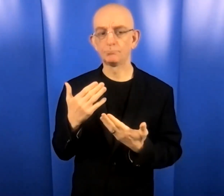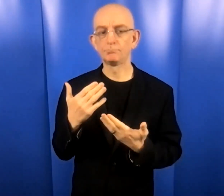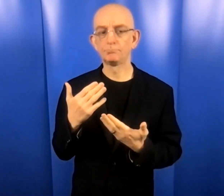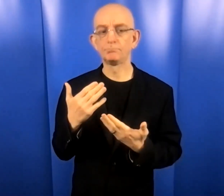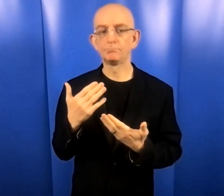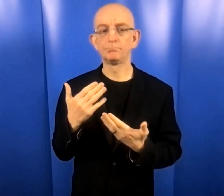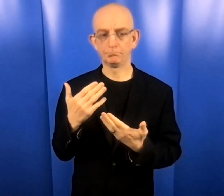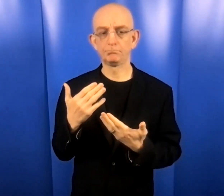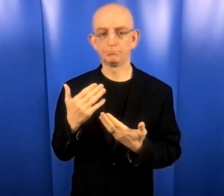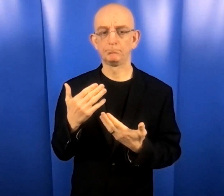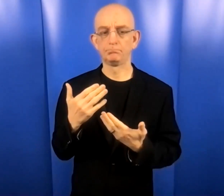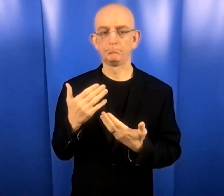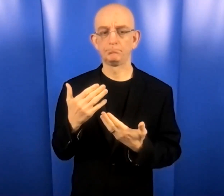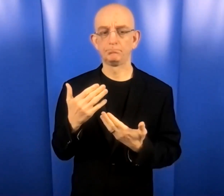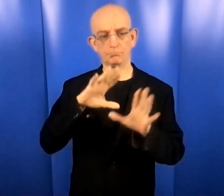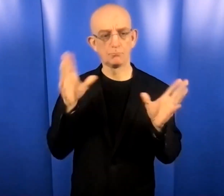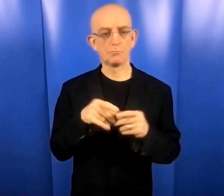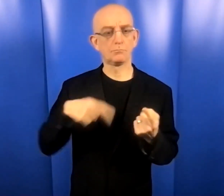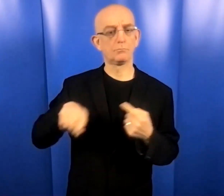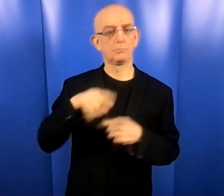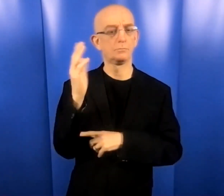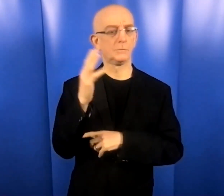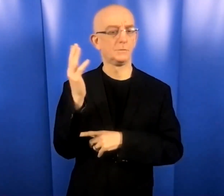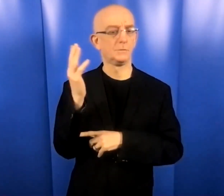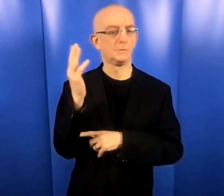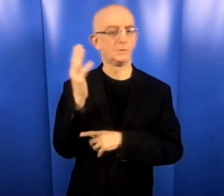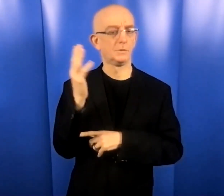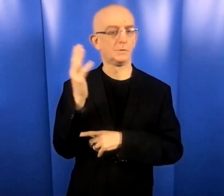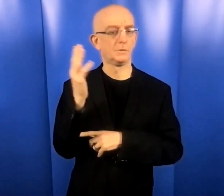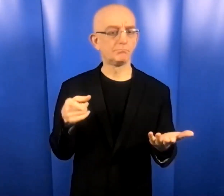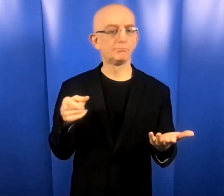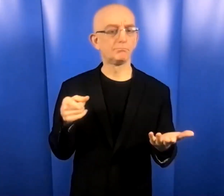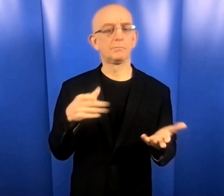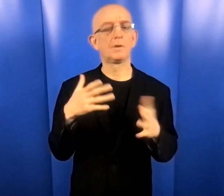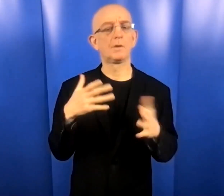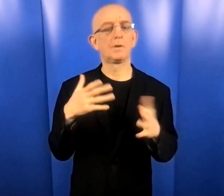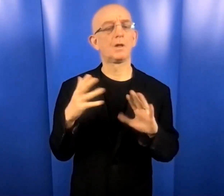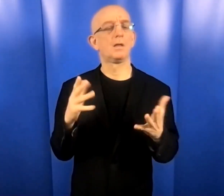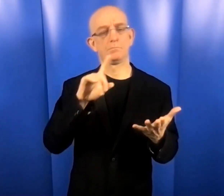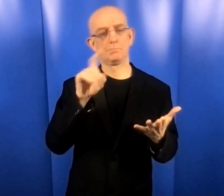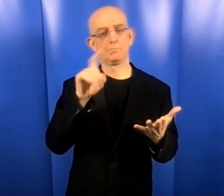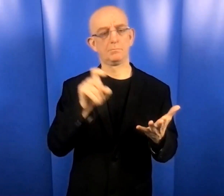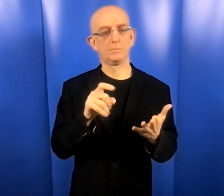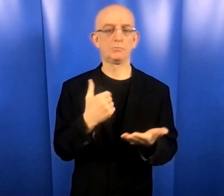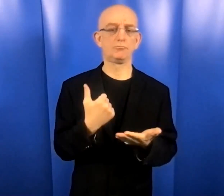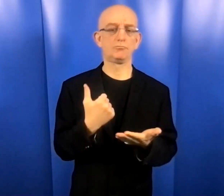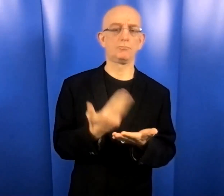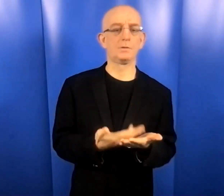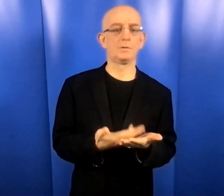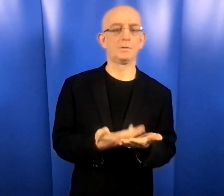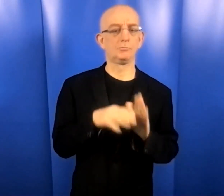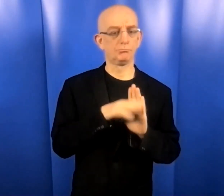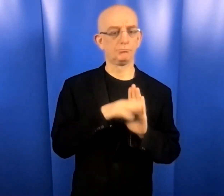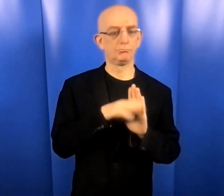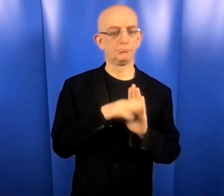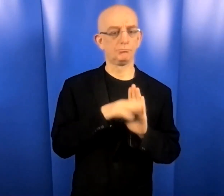are supporting the next generation of youth with disabilities in civic space? Really important question, Ruby. Thanks very much. Now,